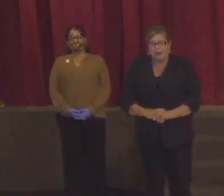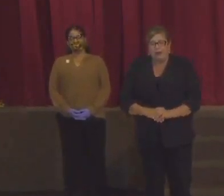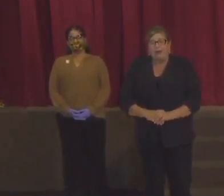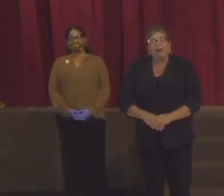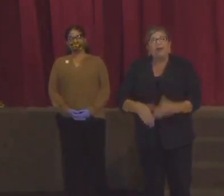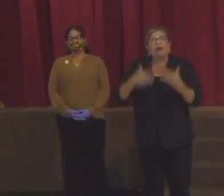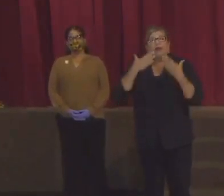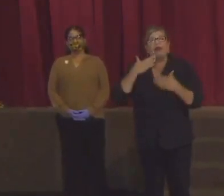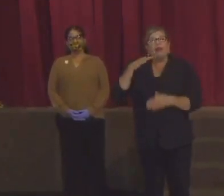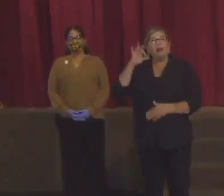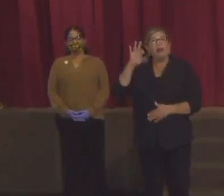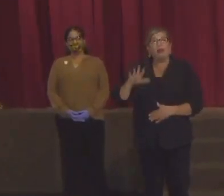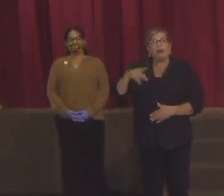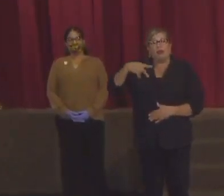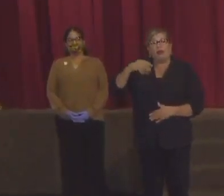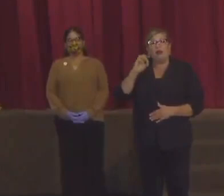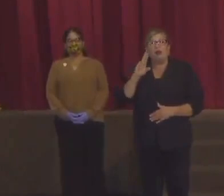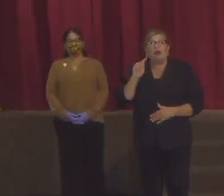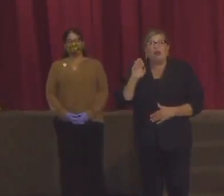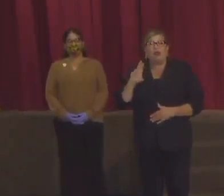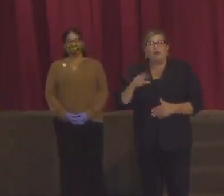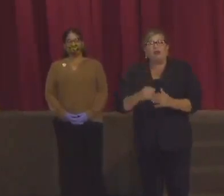Thank you, Pastor Porter, and thank you to